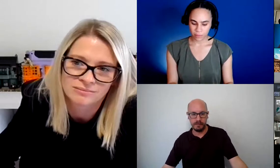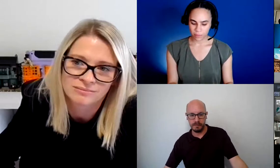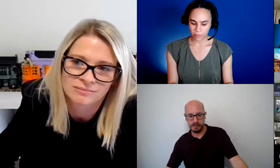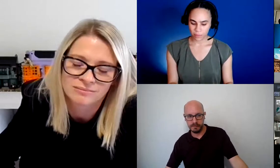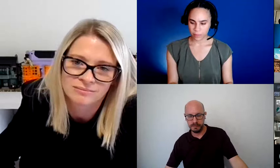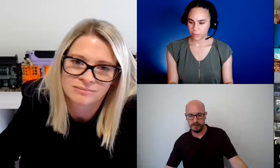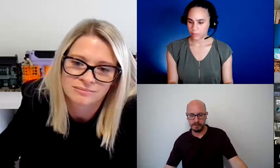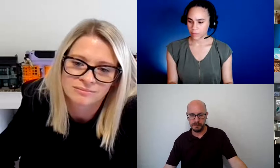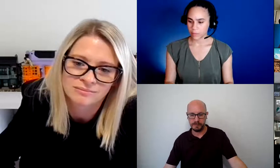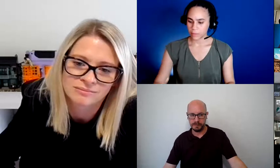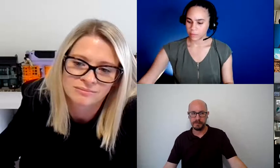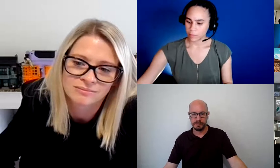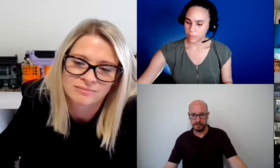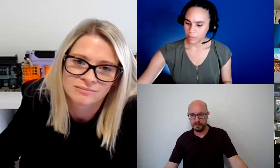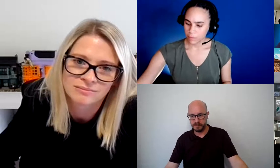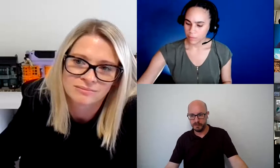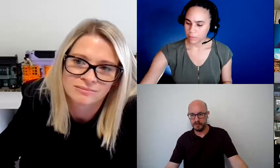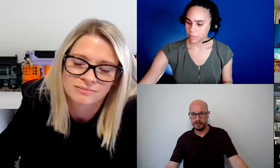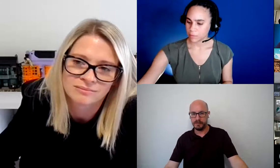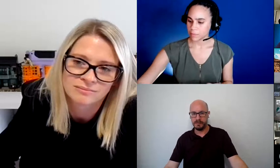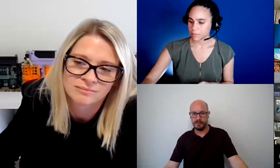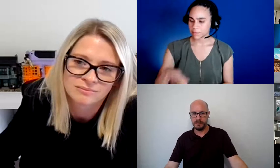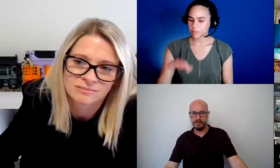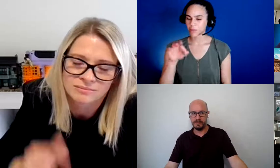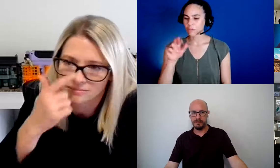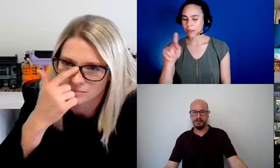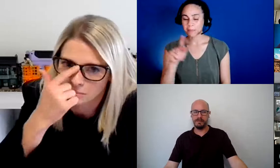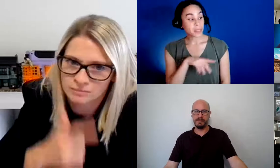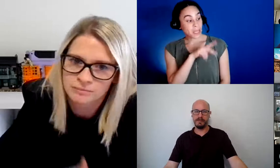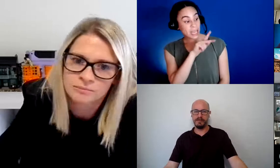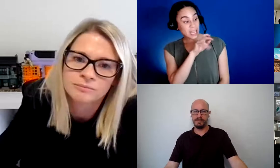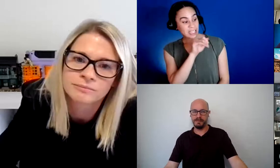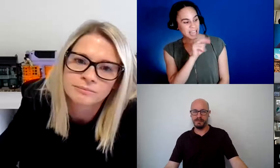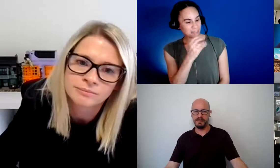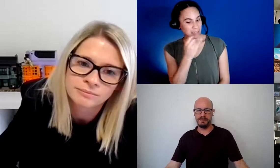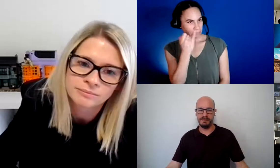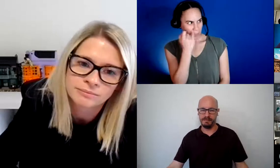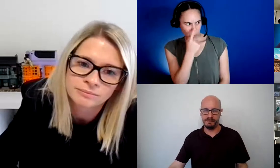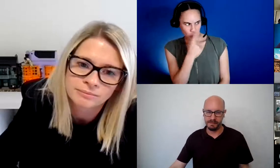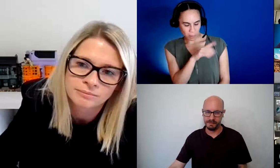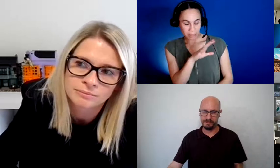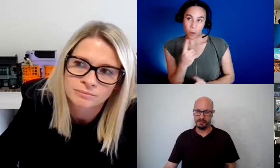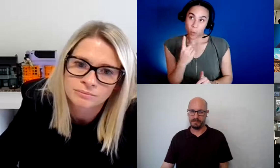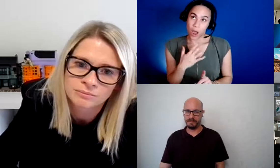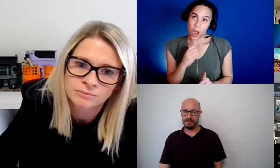It's Kevin, if you don't mind. This is one of my dumb questions. I can't blame this one on anyone else.